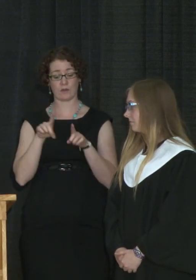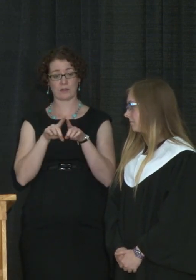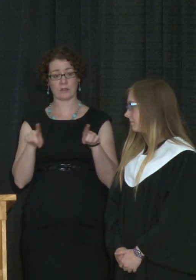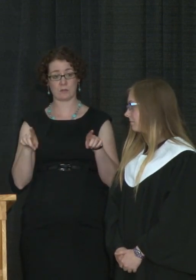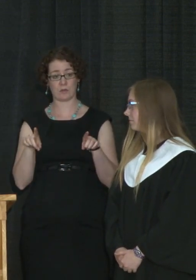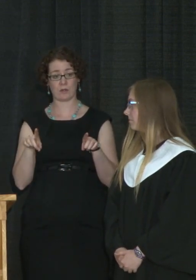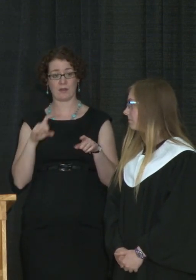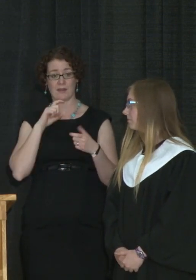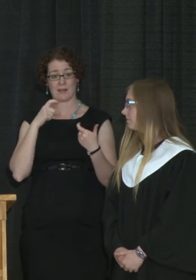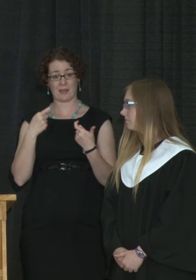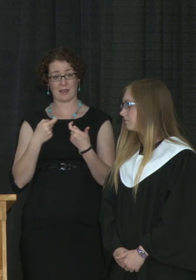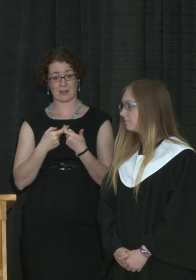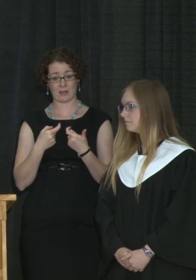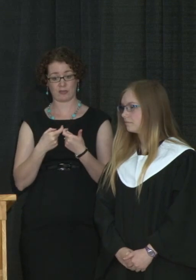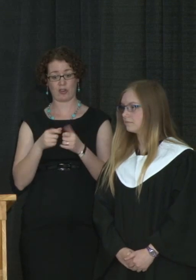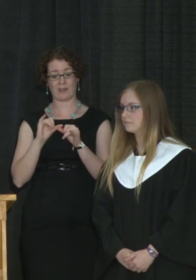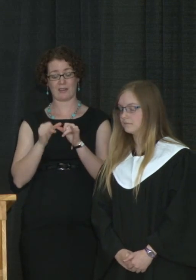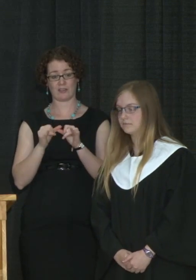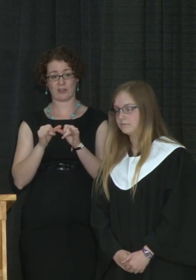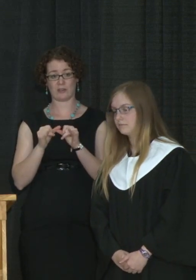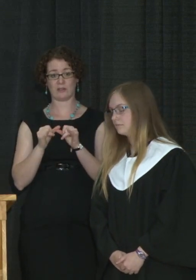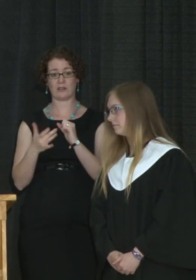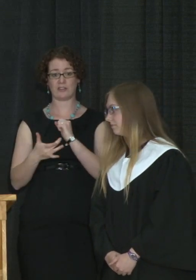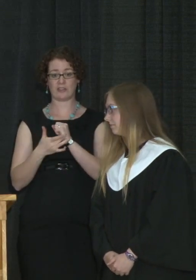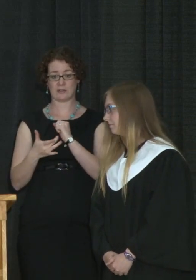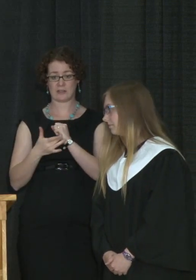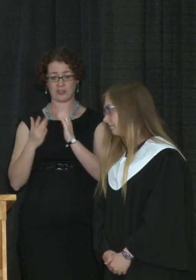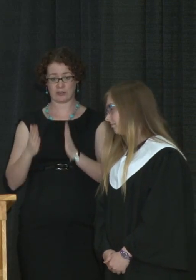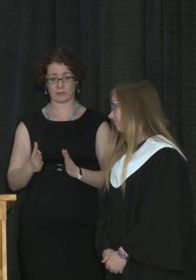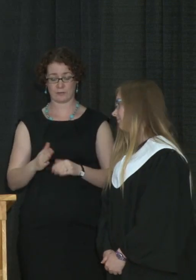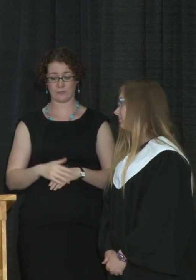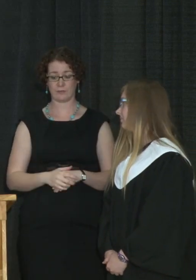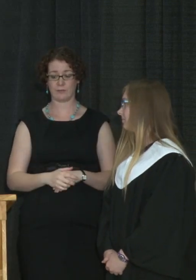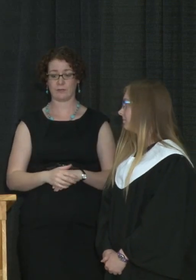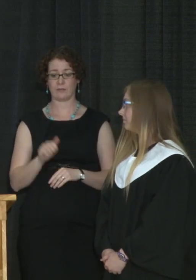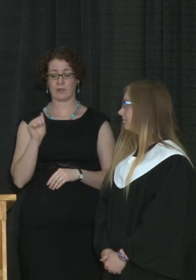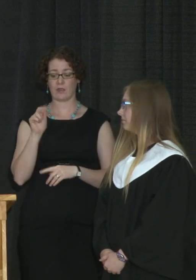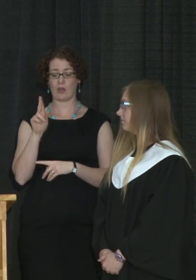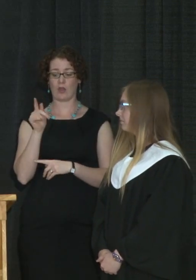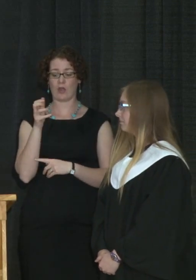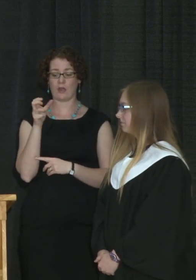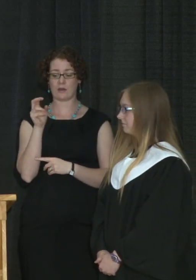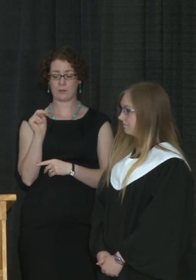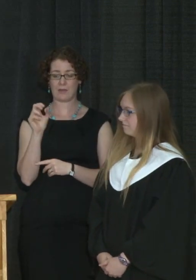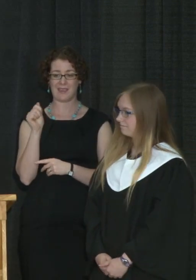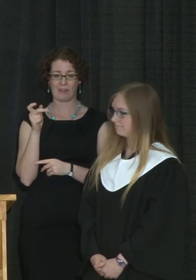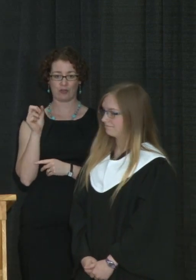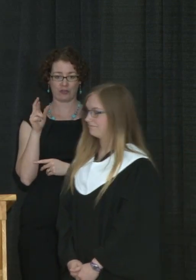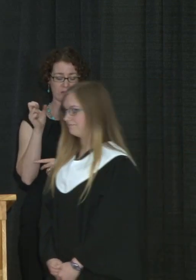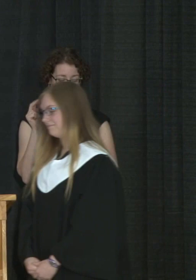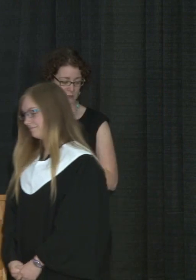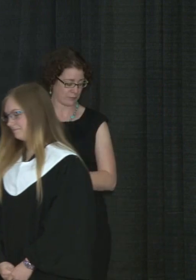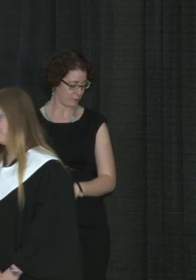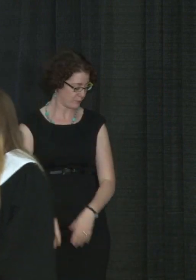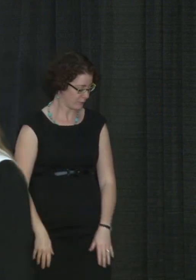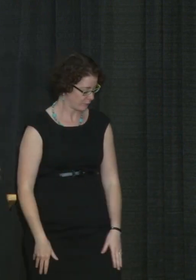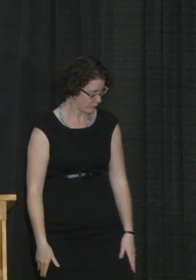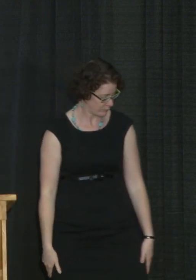diploma in electronic engineering technician. Autumn Anderson.